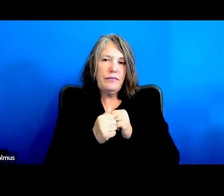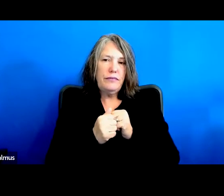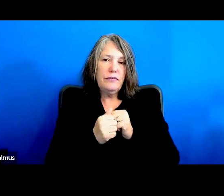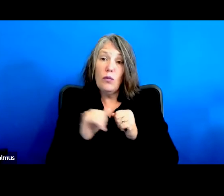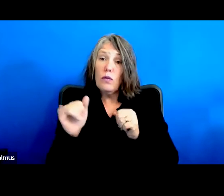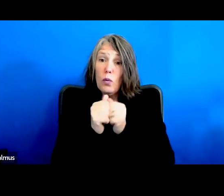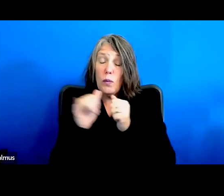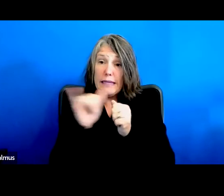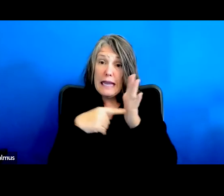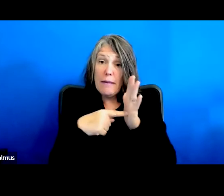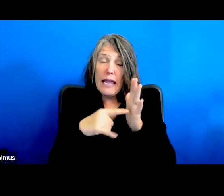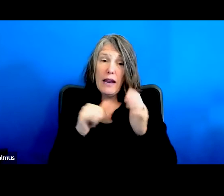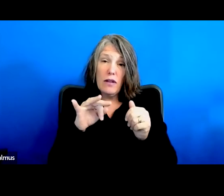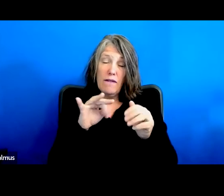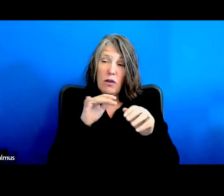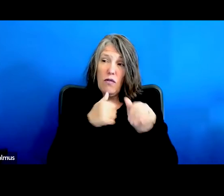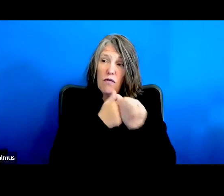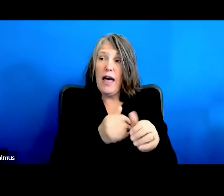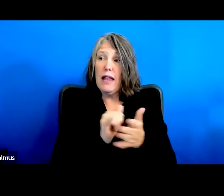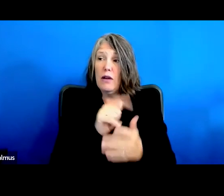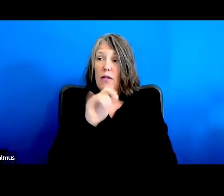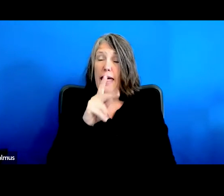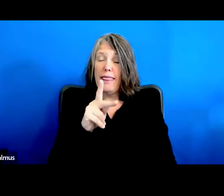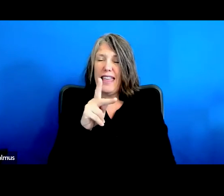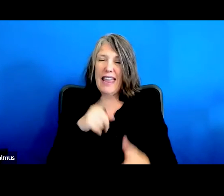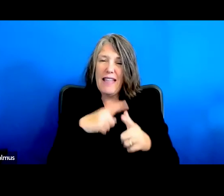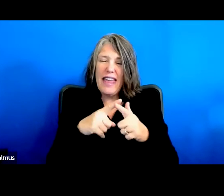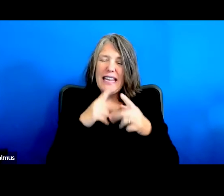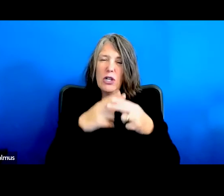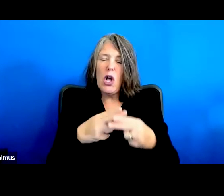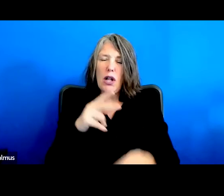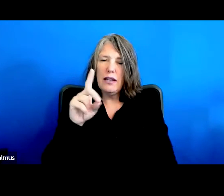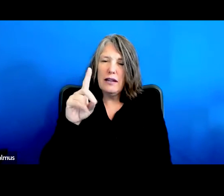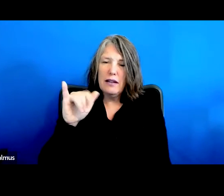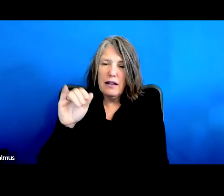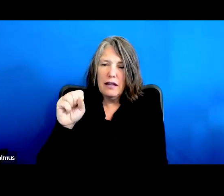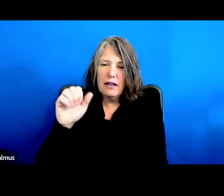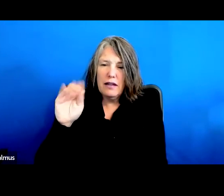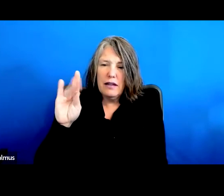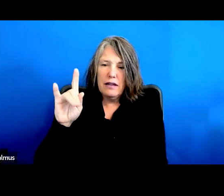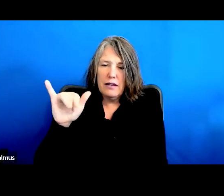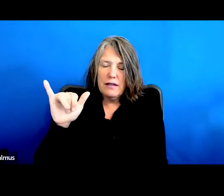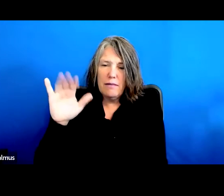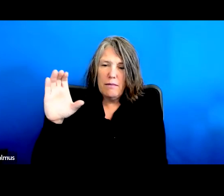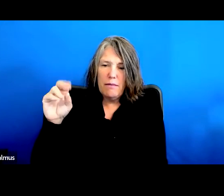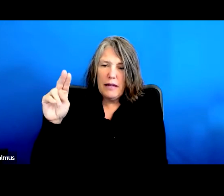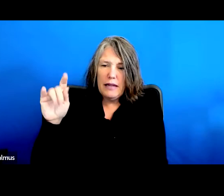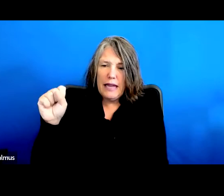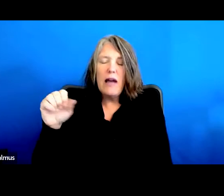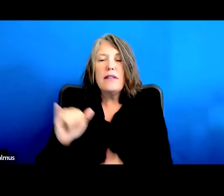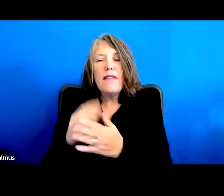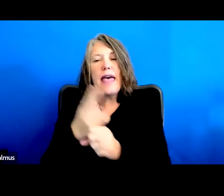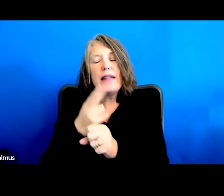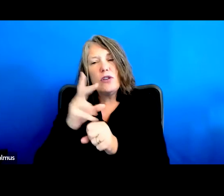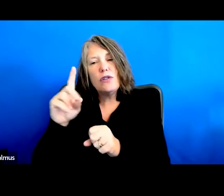indicators. So I think if you follow that link, and then the tool is called Disability Counts, and that's using data from the American Community Survey. It is a